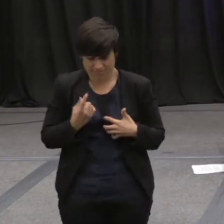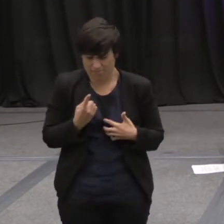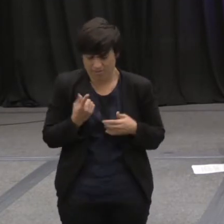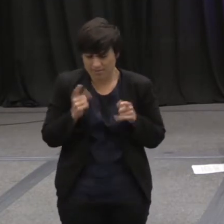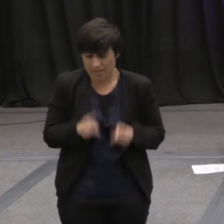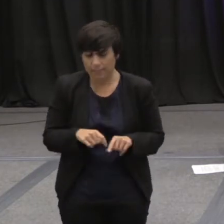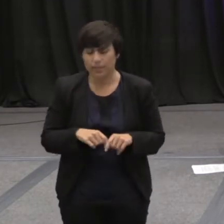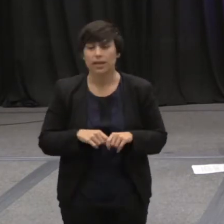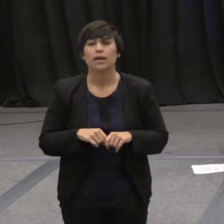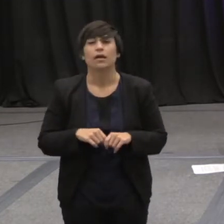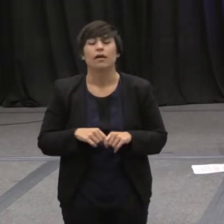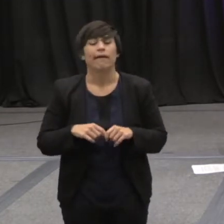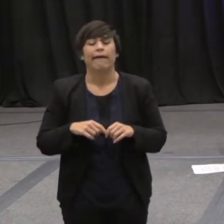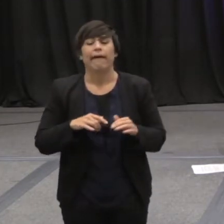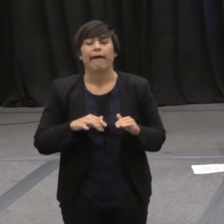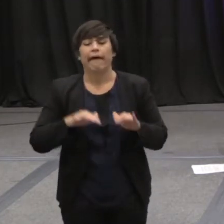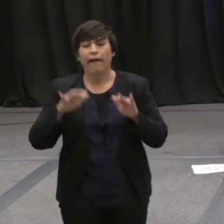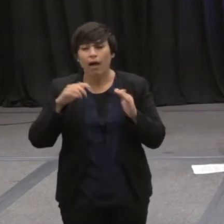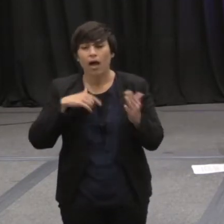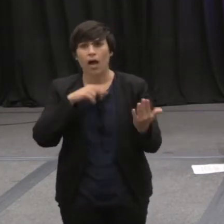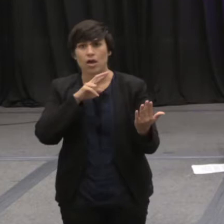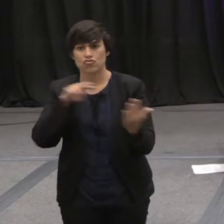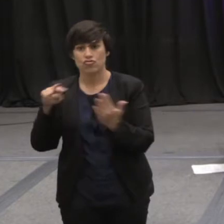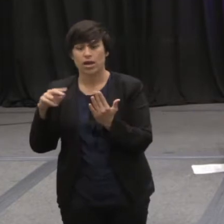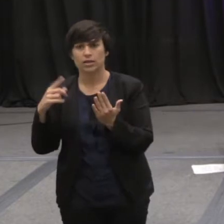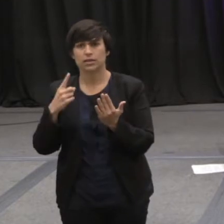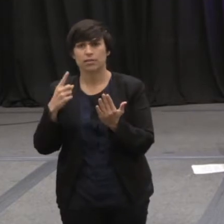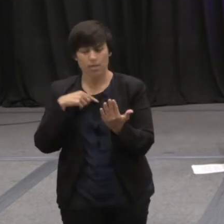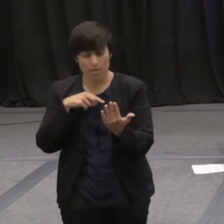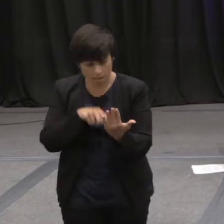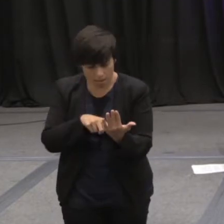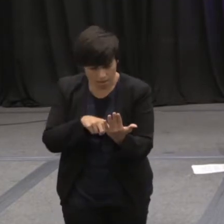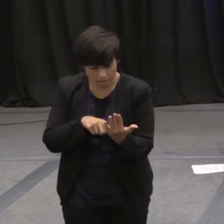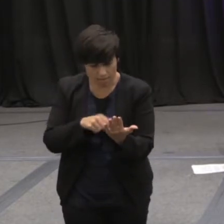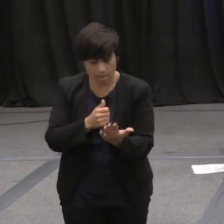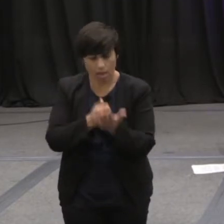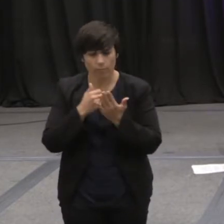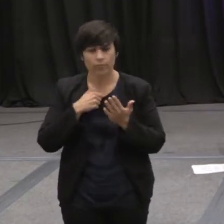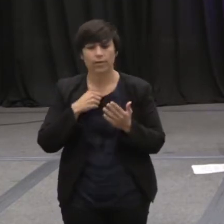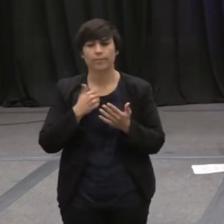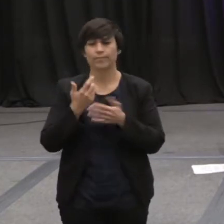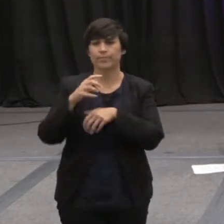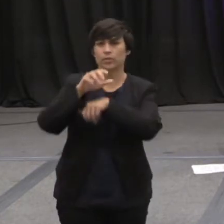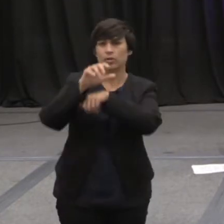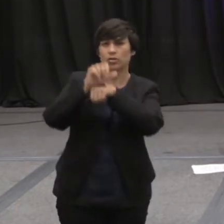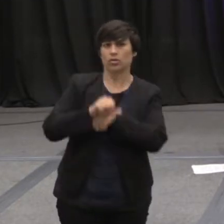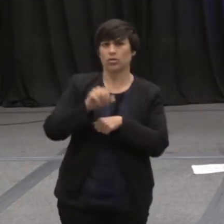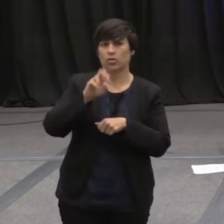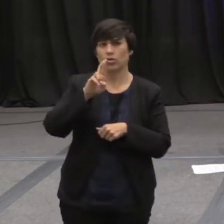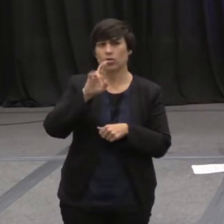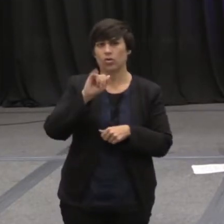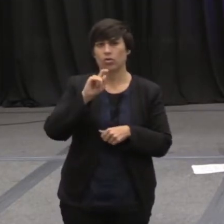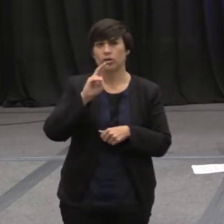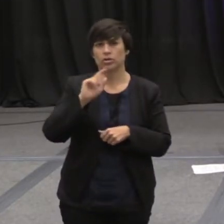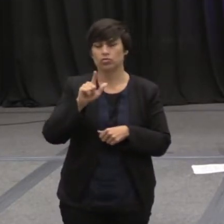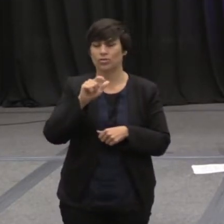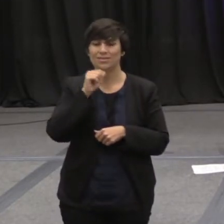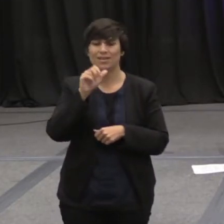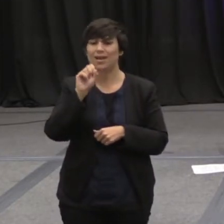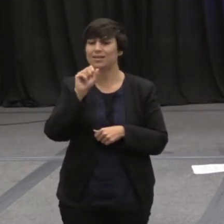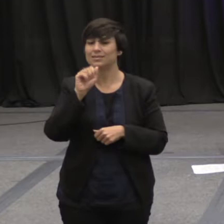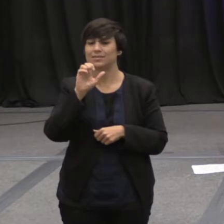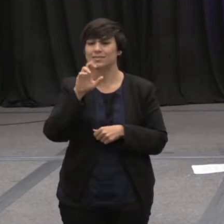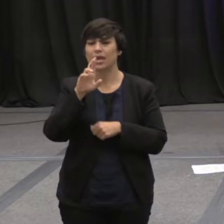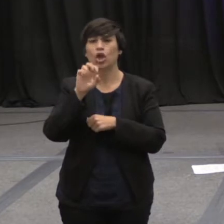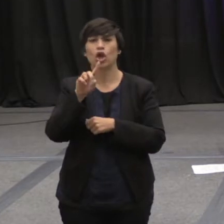So then I read something that was like, oh, that's so helpful. Ritual isn't sacred. It allows the sacred